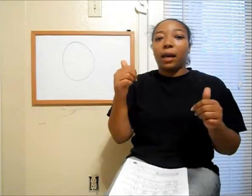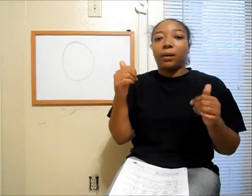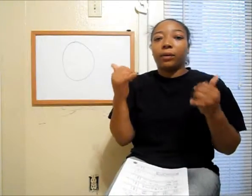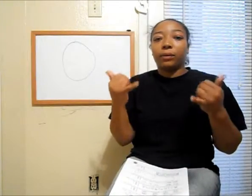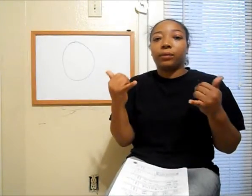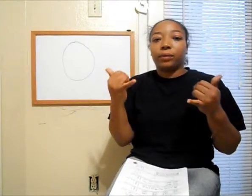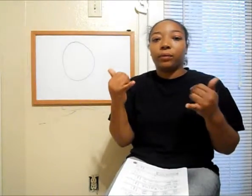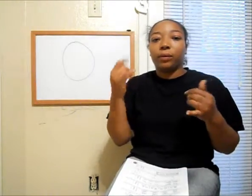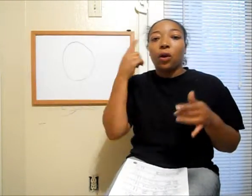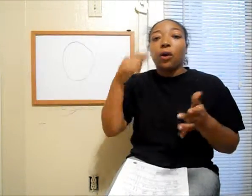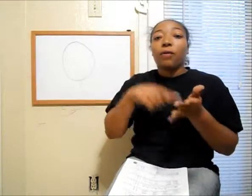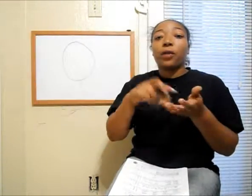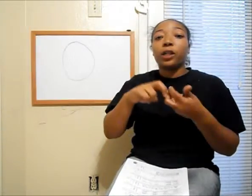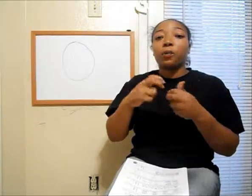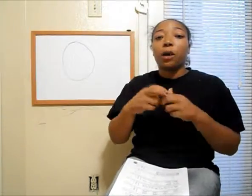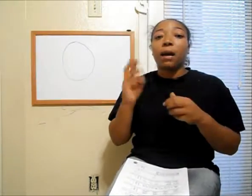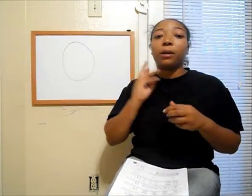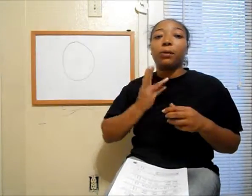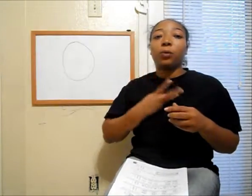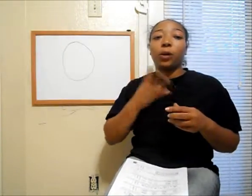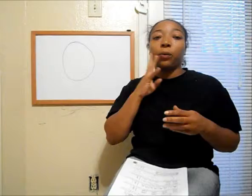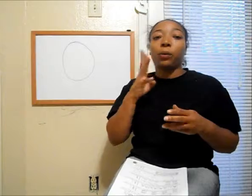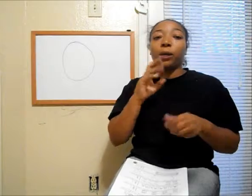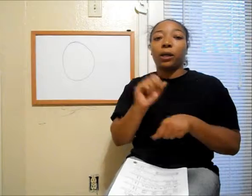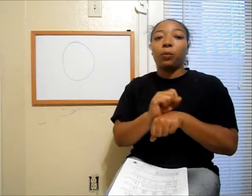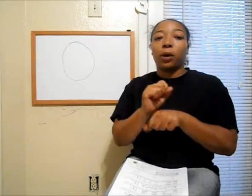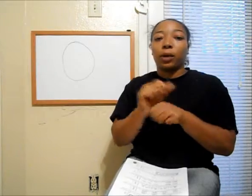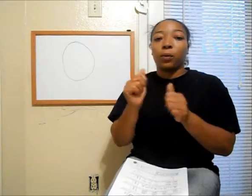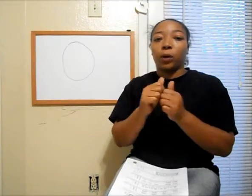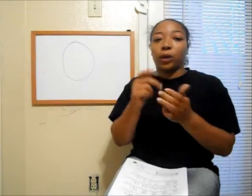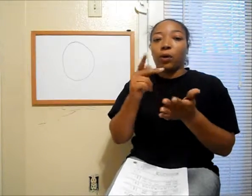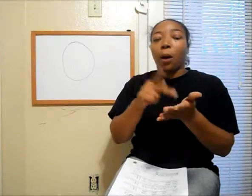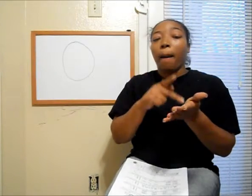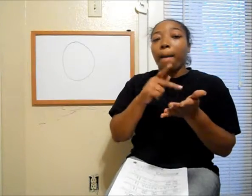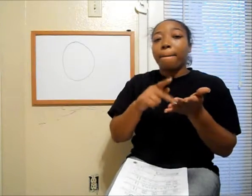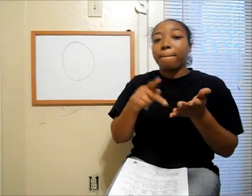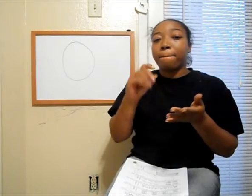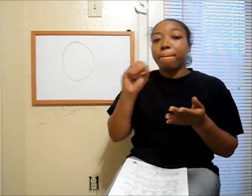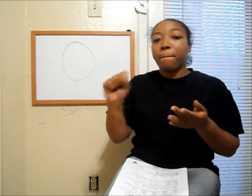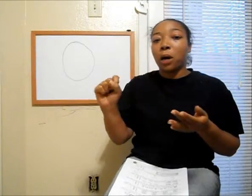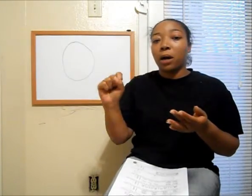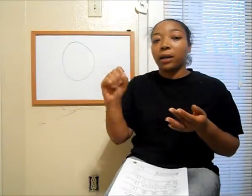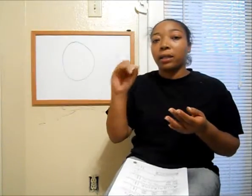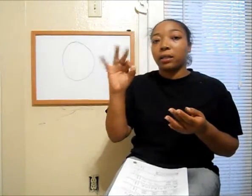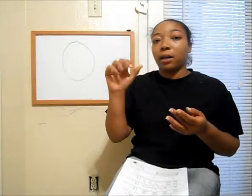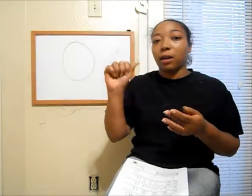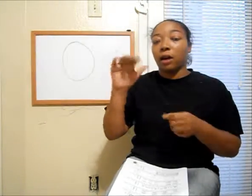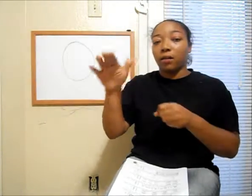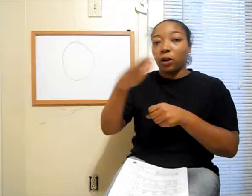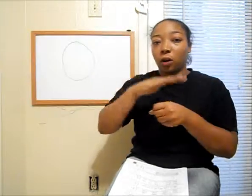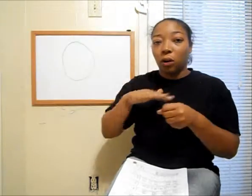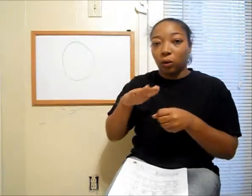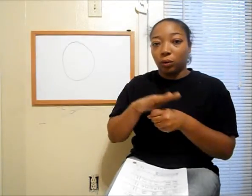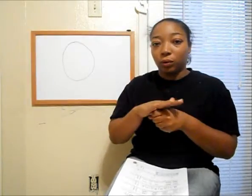Now, for this problem, we will be working with parts of a whole.